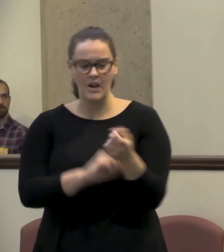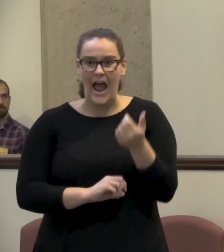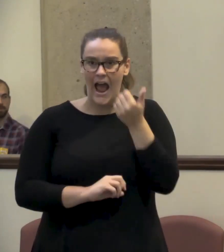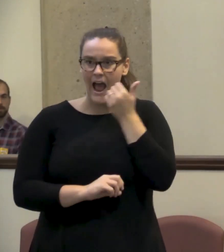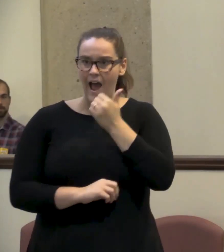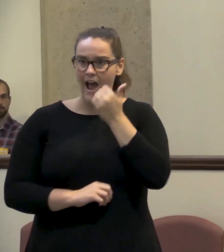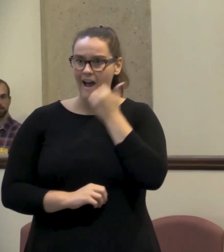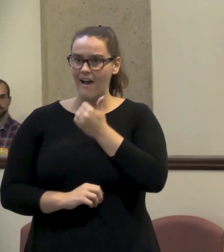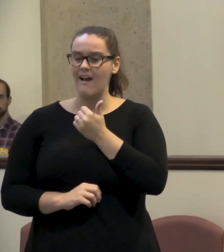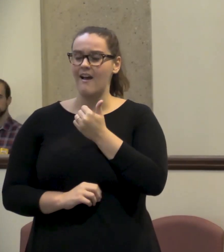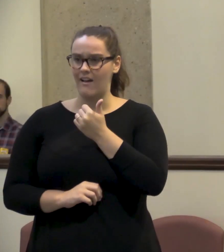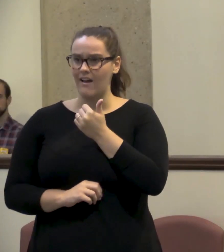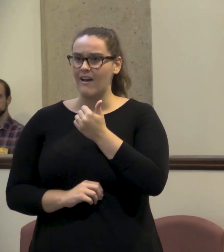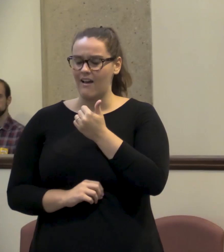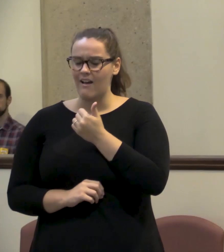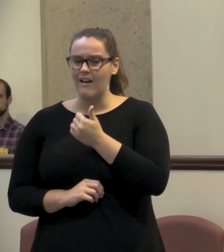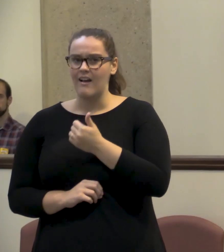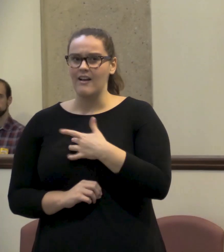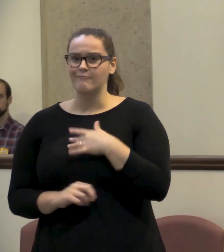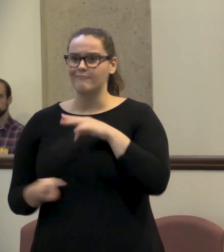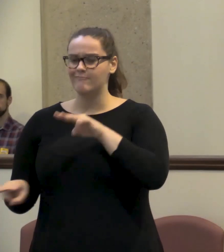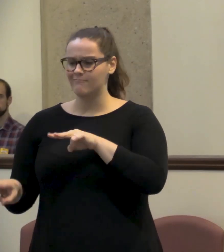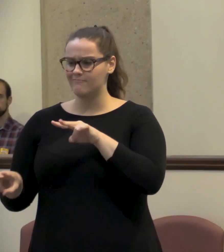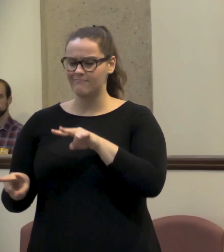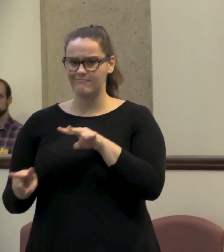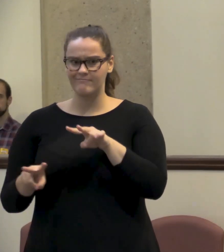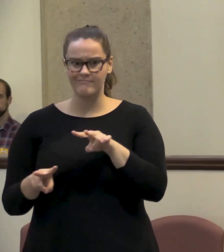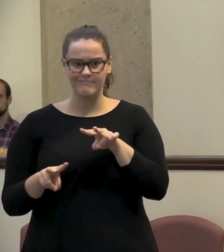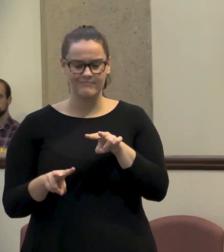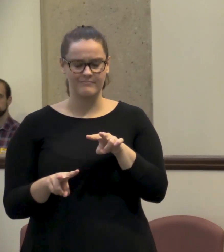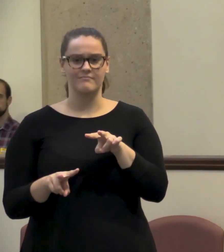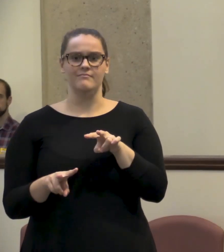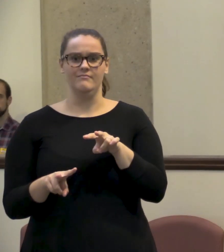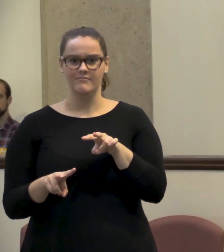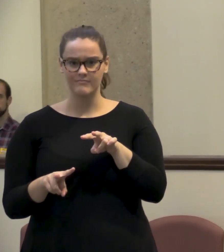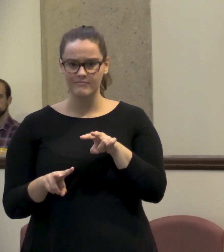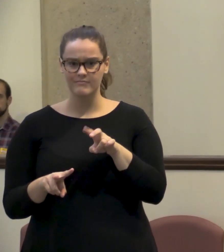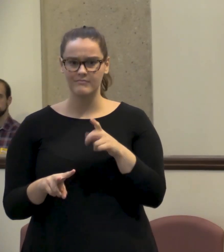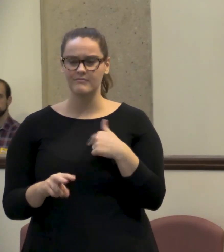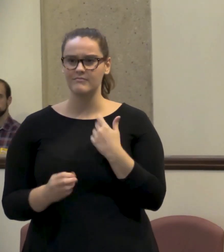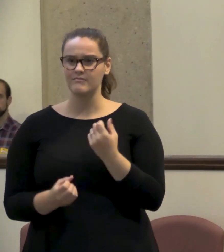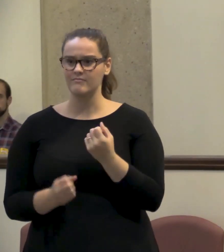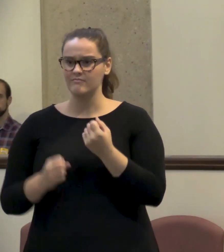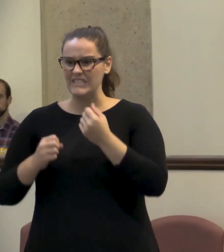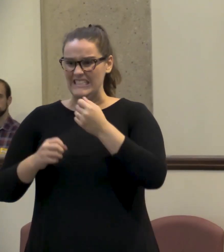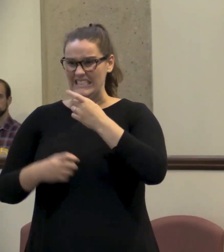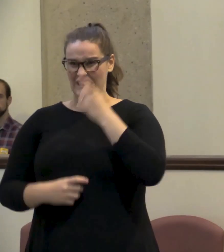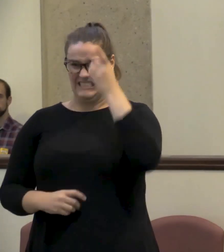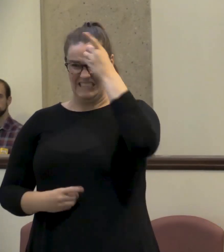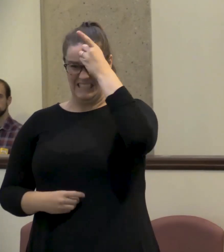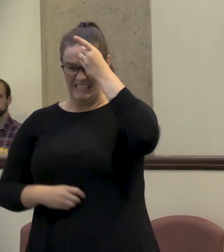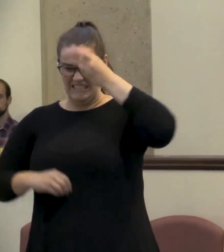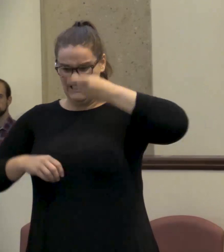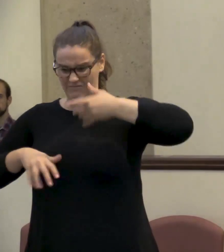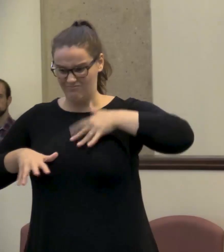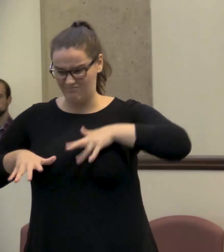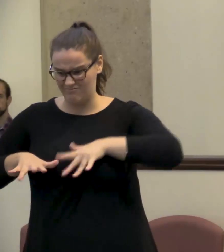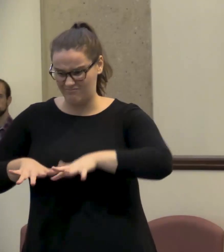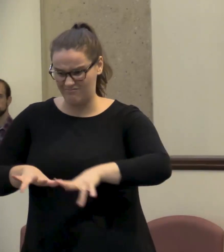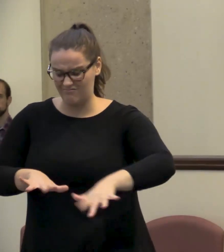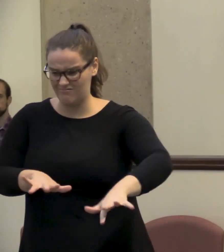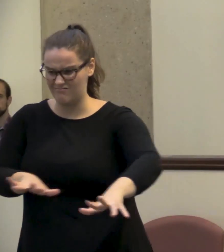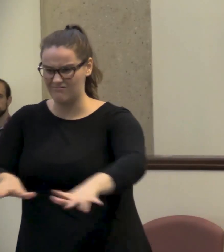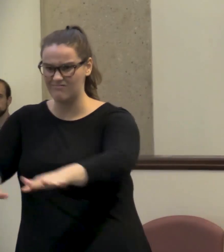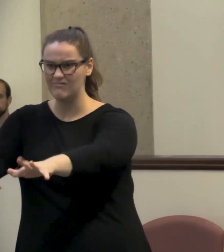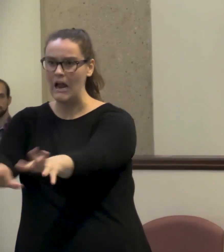now. And we're seeing the proliferation of diseases and plagues